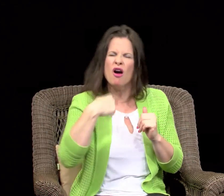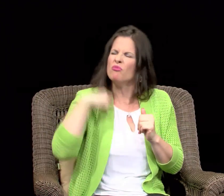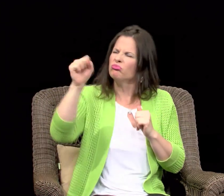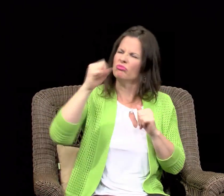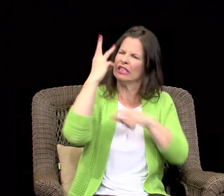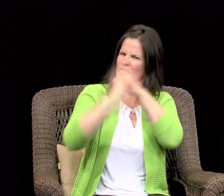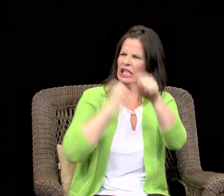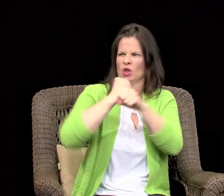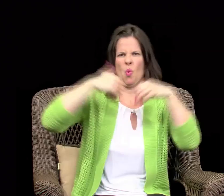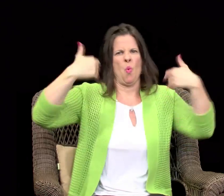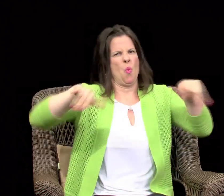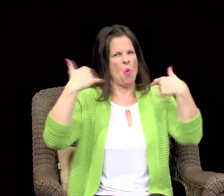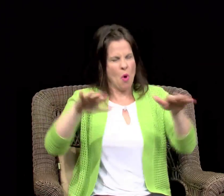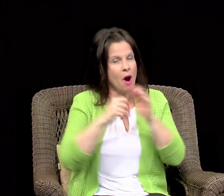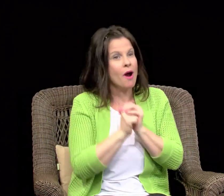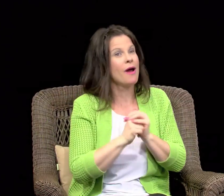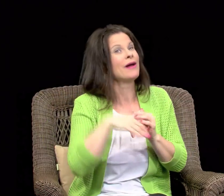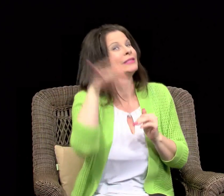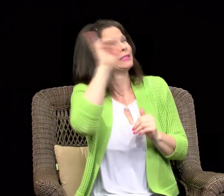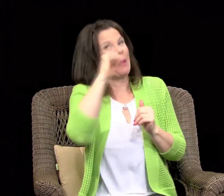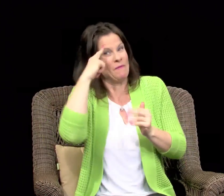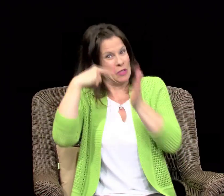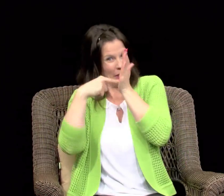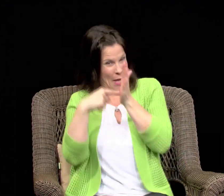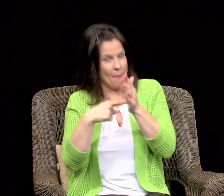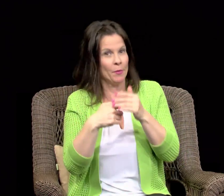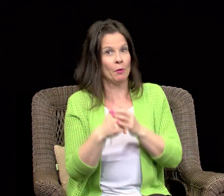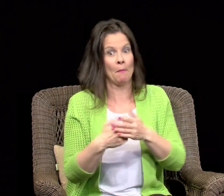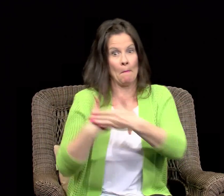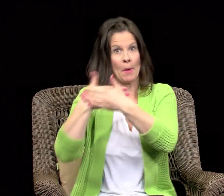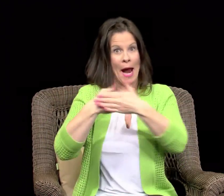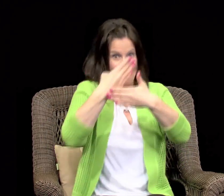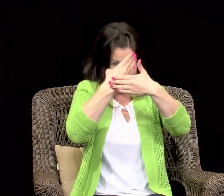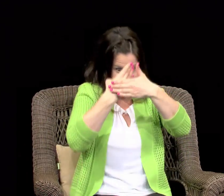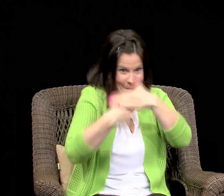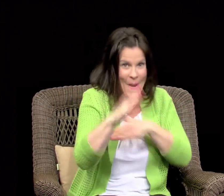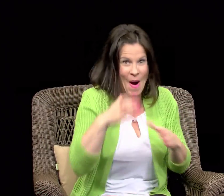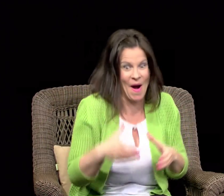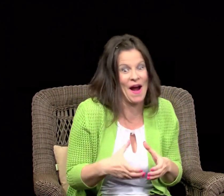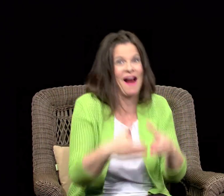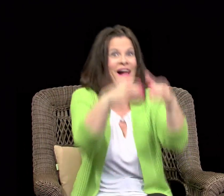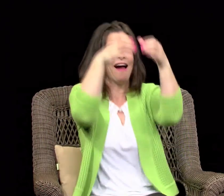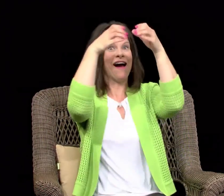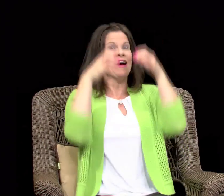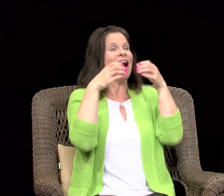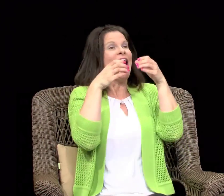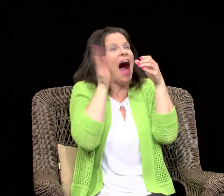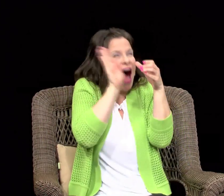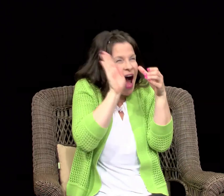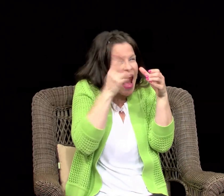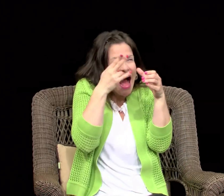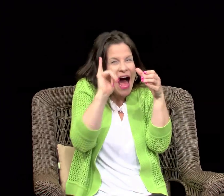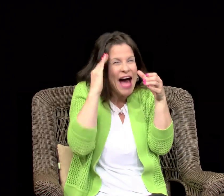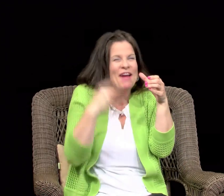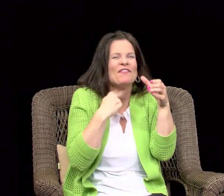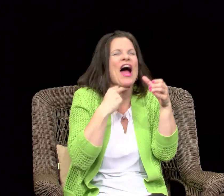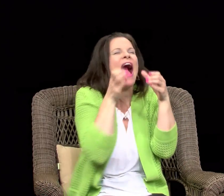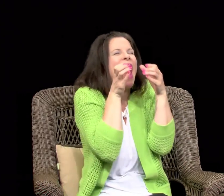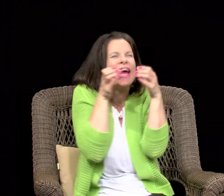that I had a 6 year gap, and they said, yes, that is a lot. You know, like, babies are born and they can hear, and